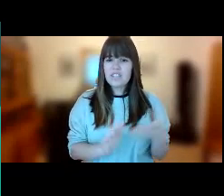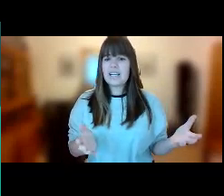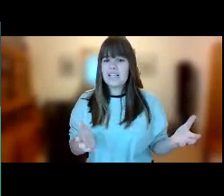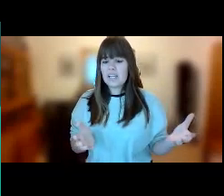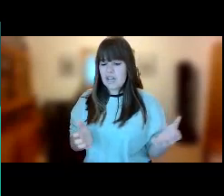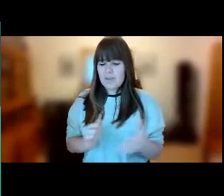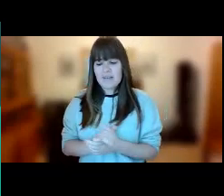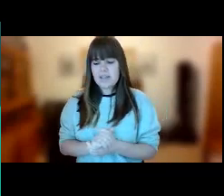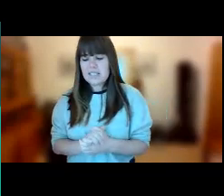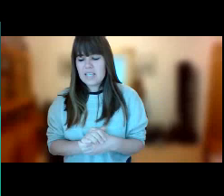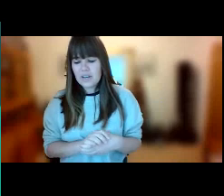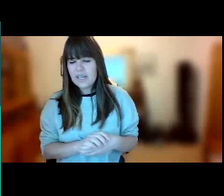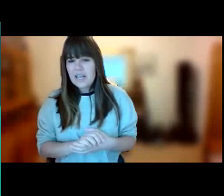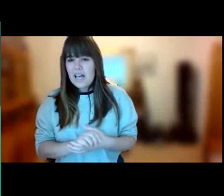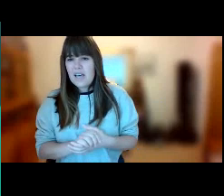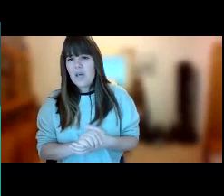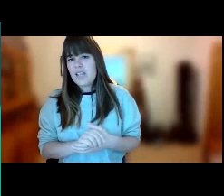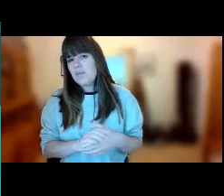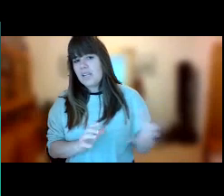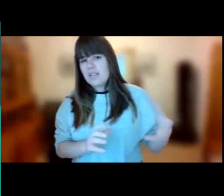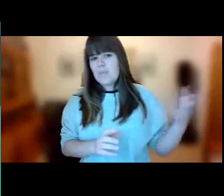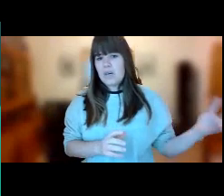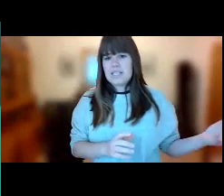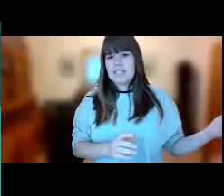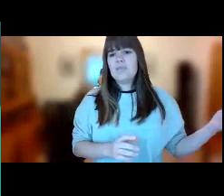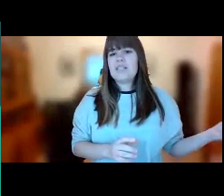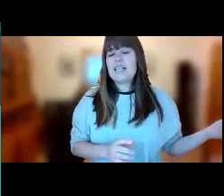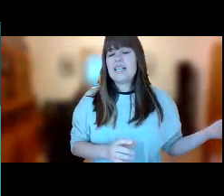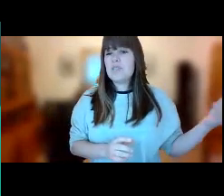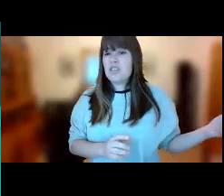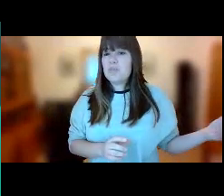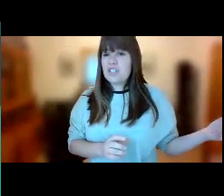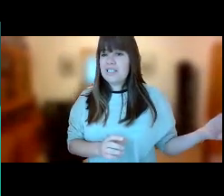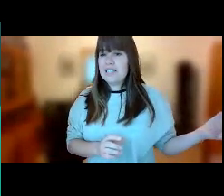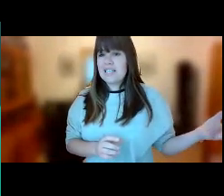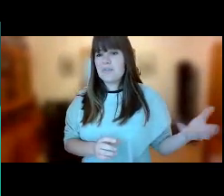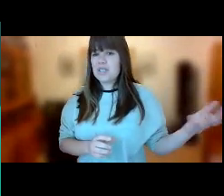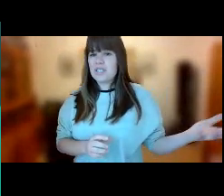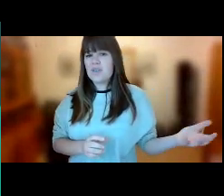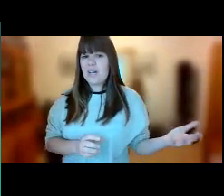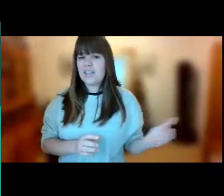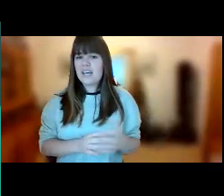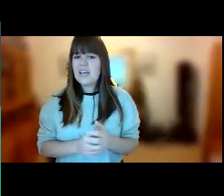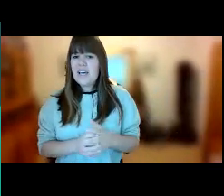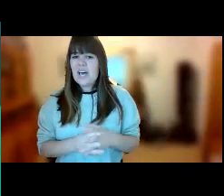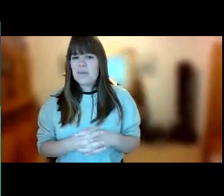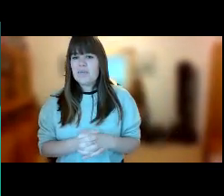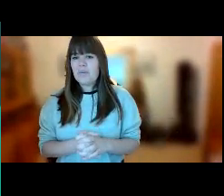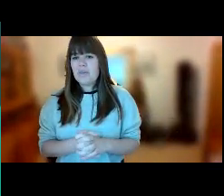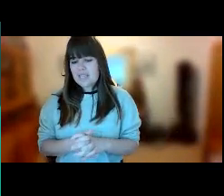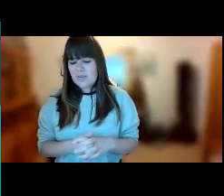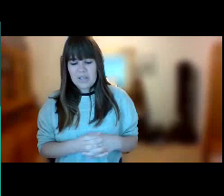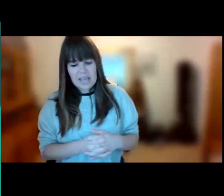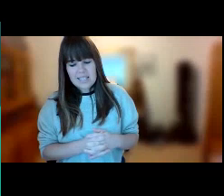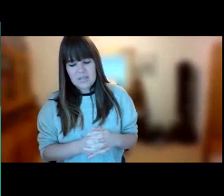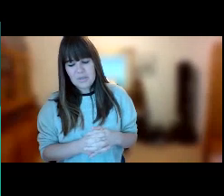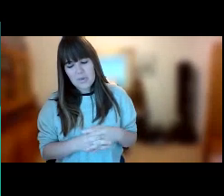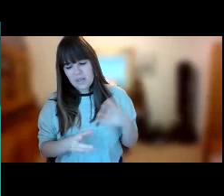And actually that can then create barriers. So might then mean that person has limited opportunities because of the way that someone